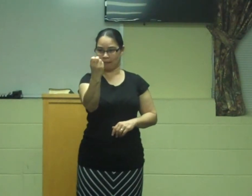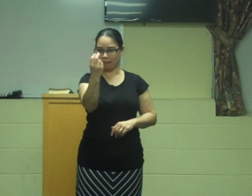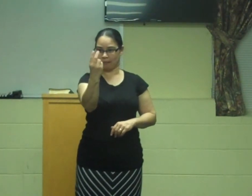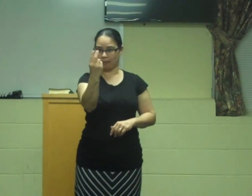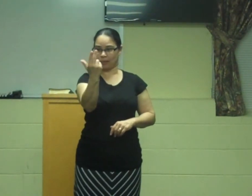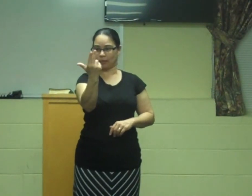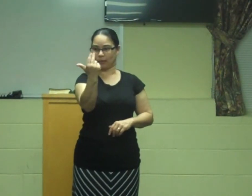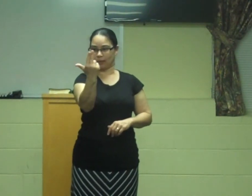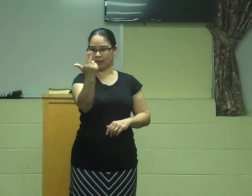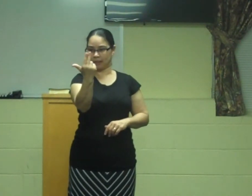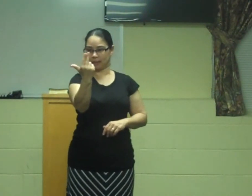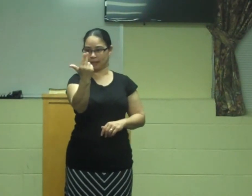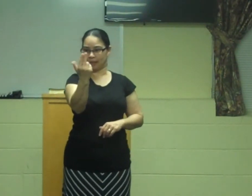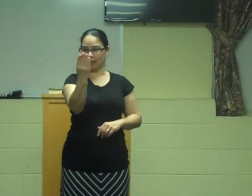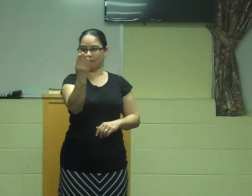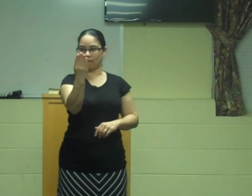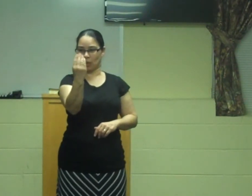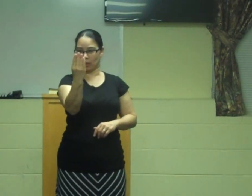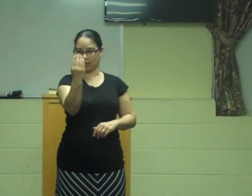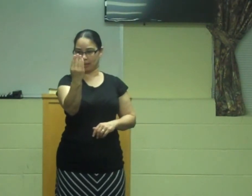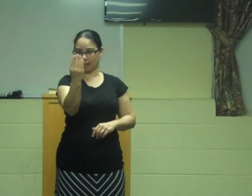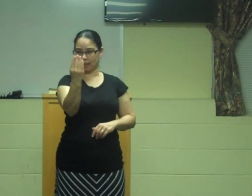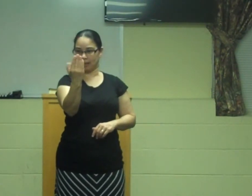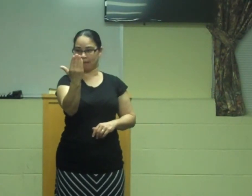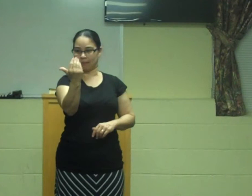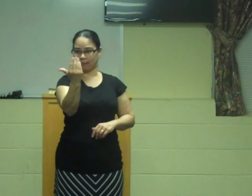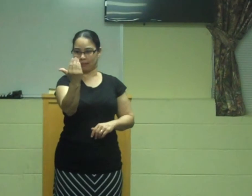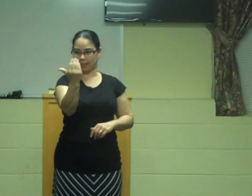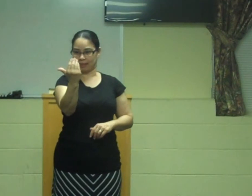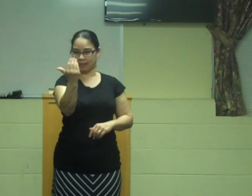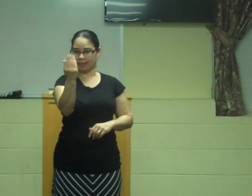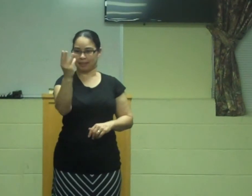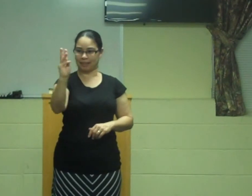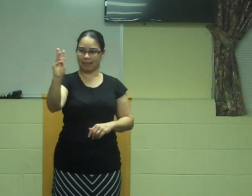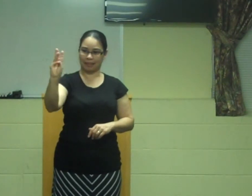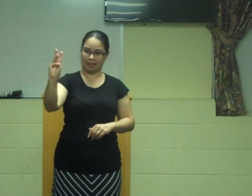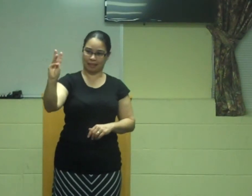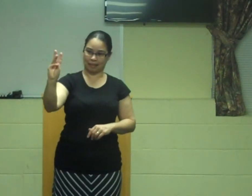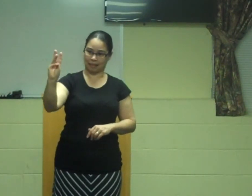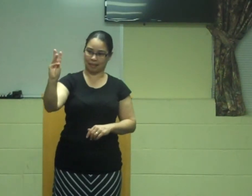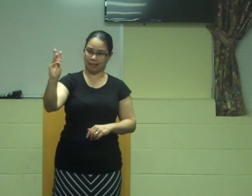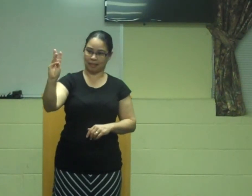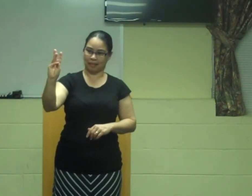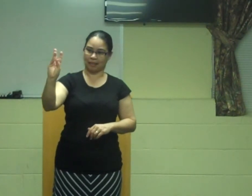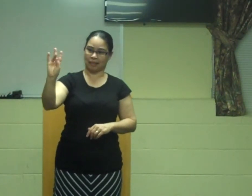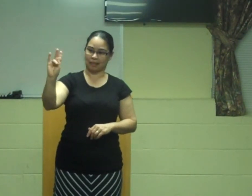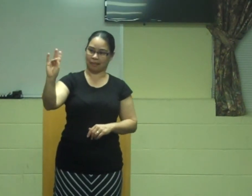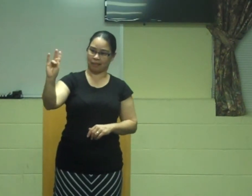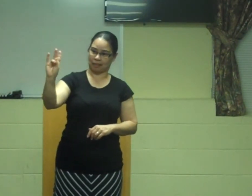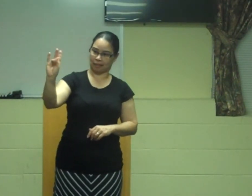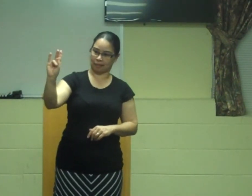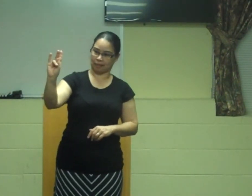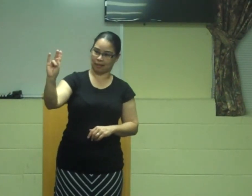12, 13, 14, 15, 16,